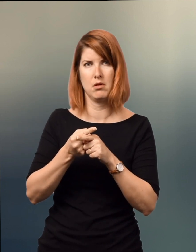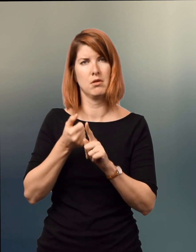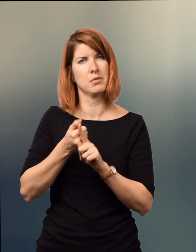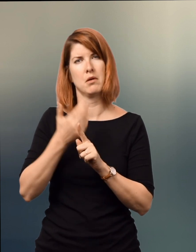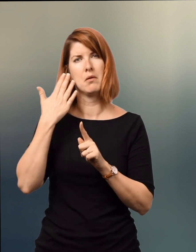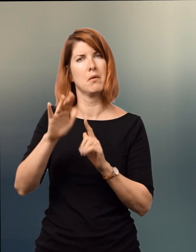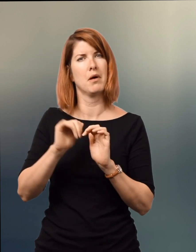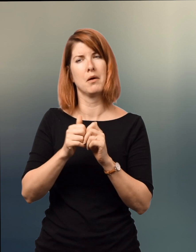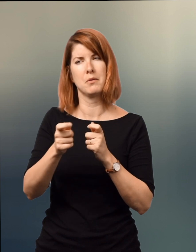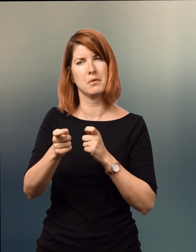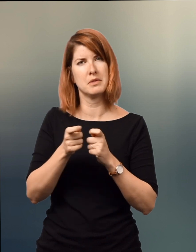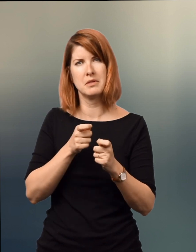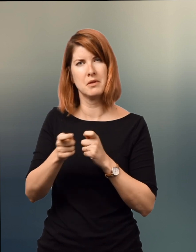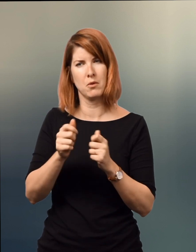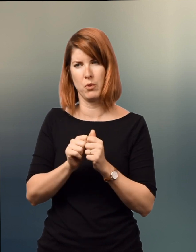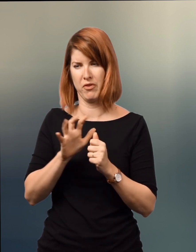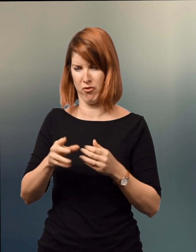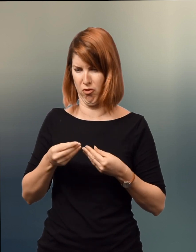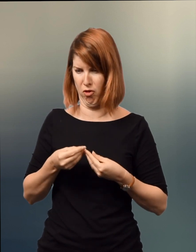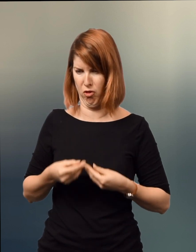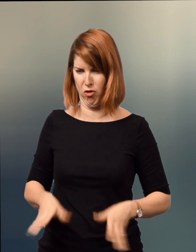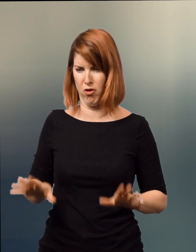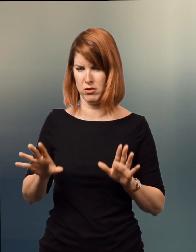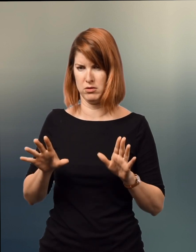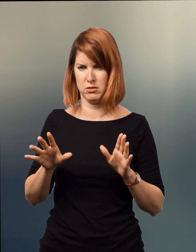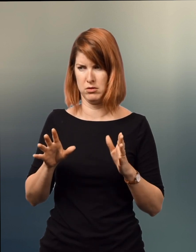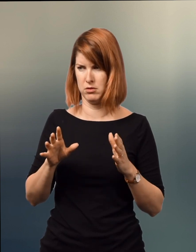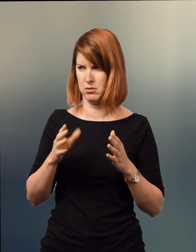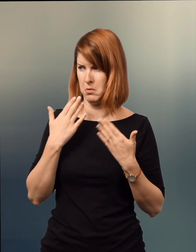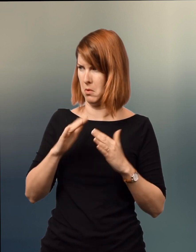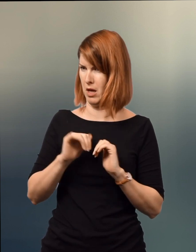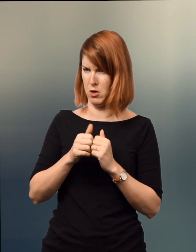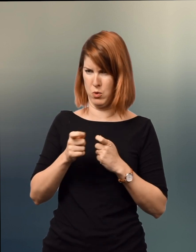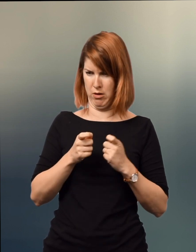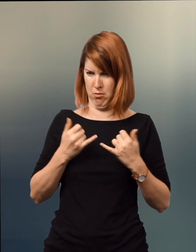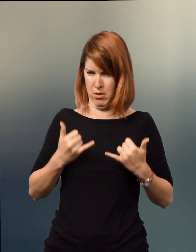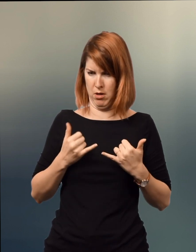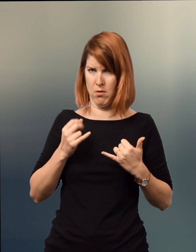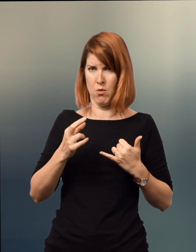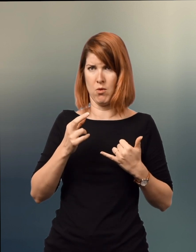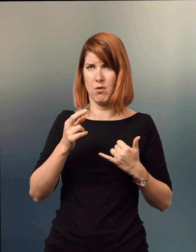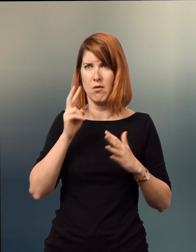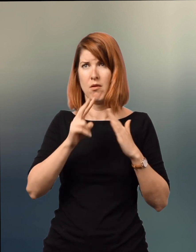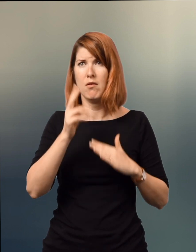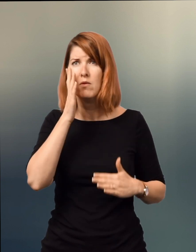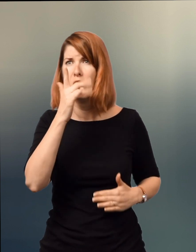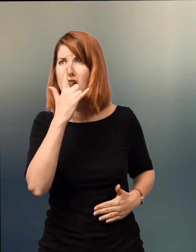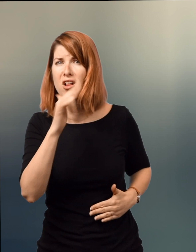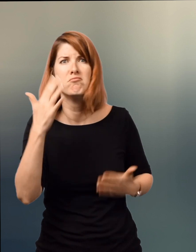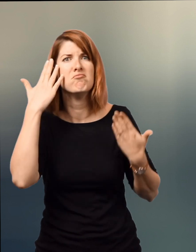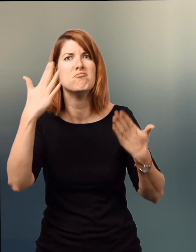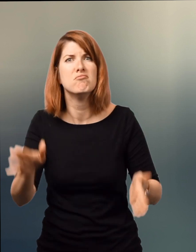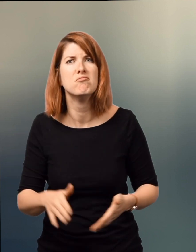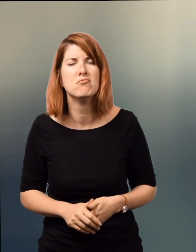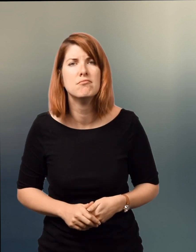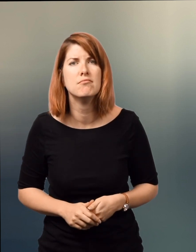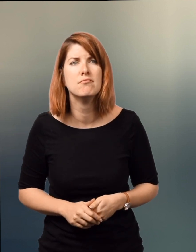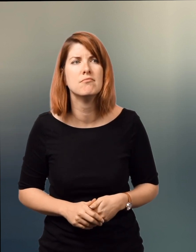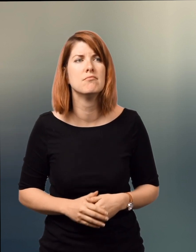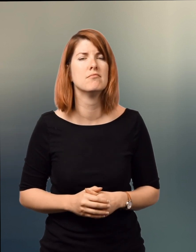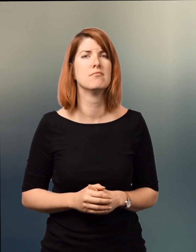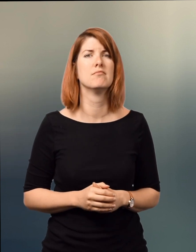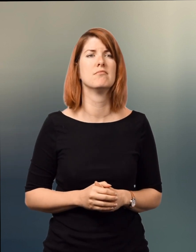therefore they don't know how to deal with the present or even face the future. Even if children have been given